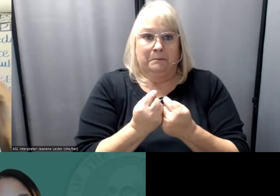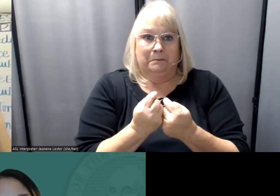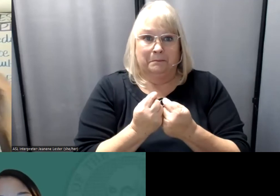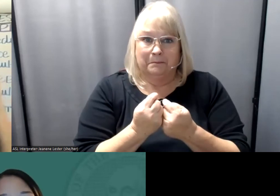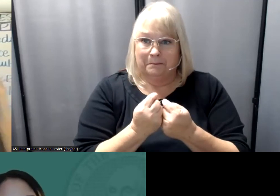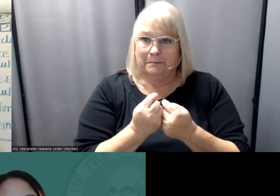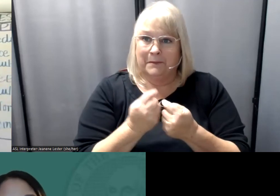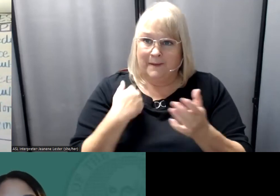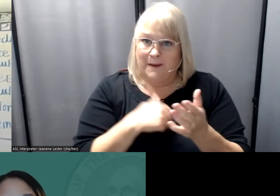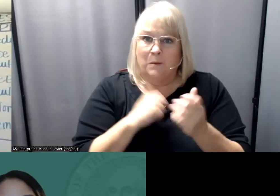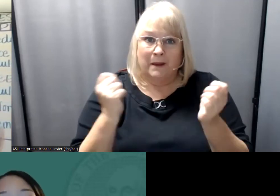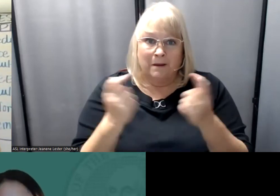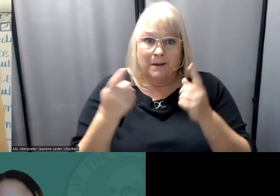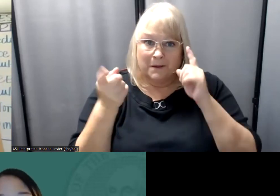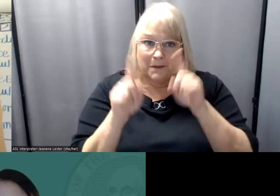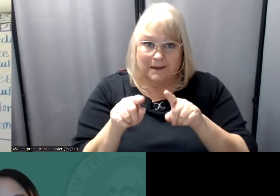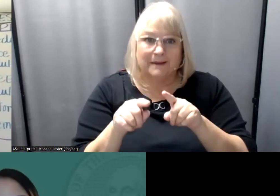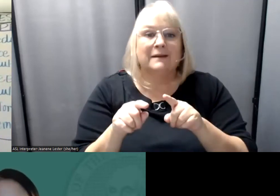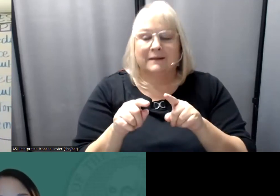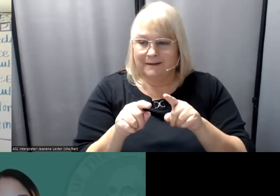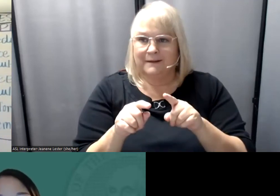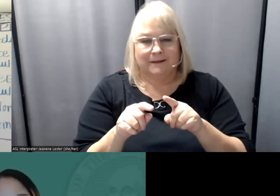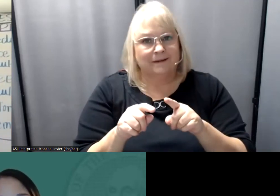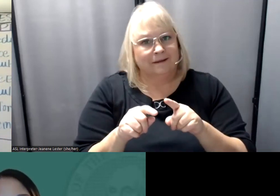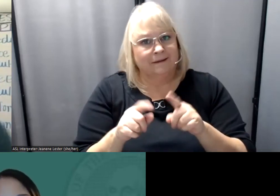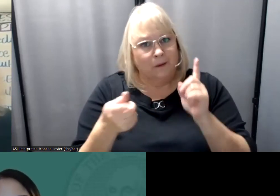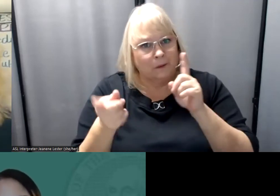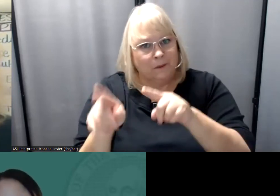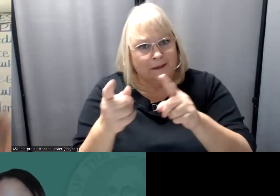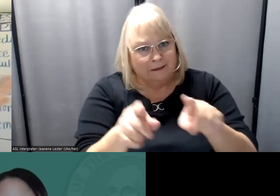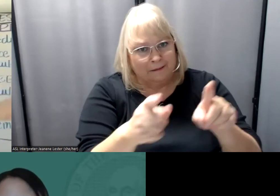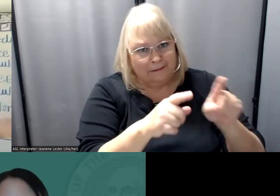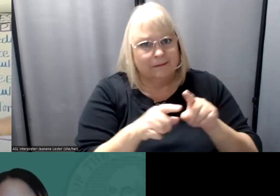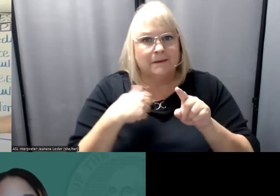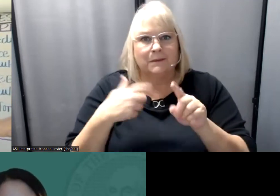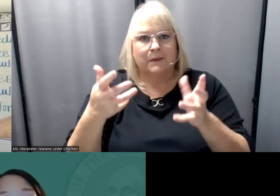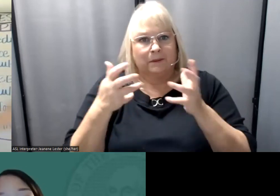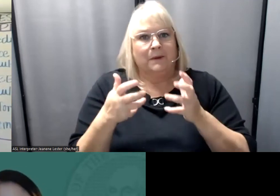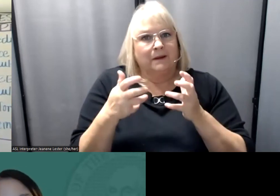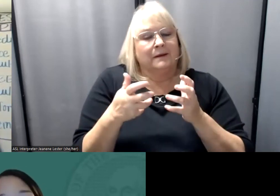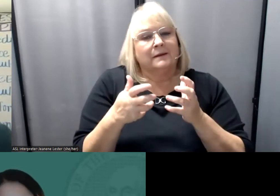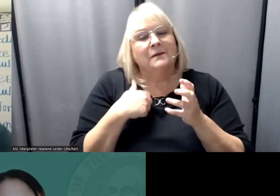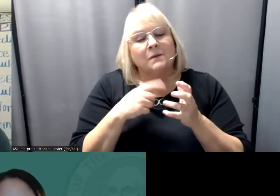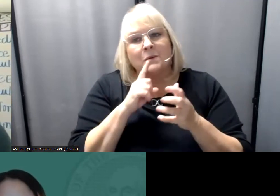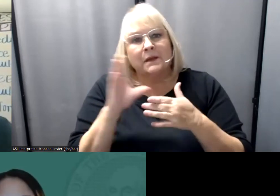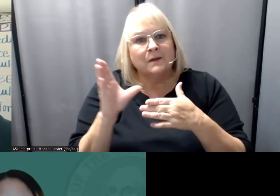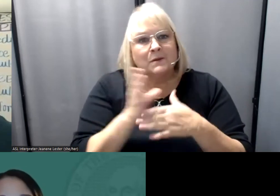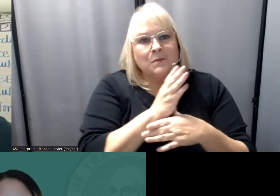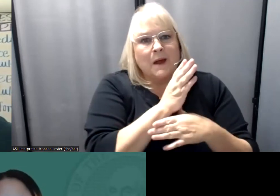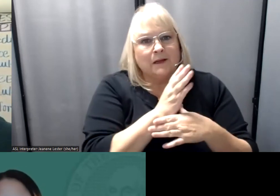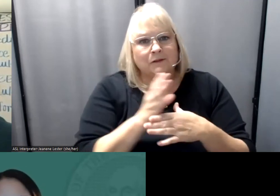And that we all agree to that. That's what we want, right? Yeah. So there's certainly a range